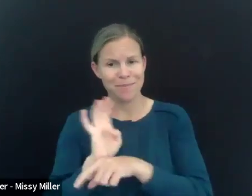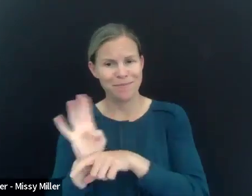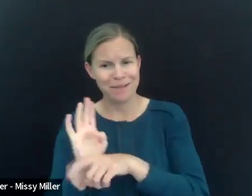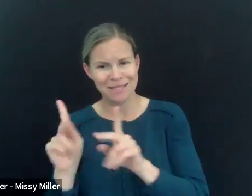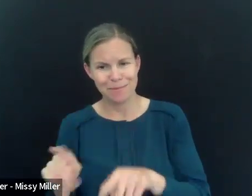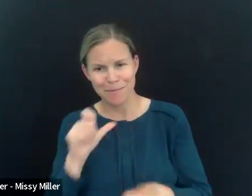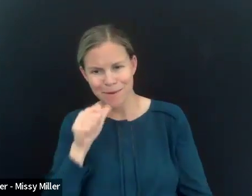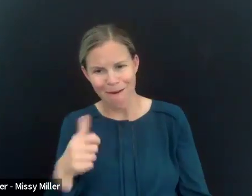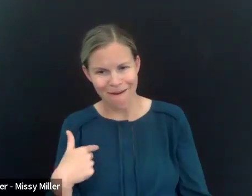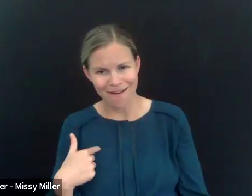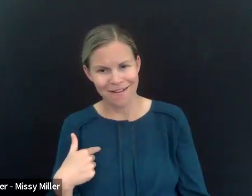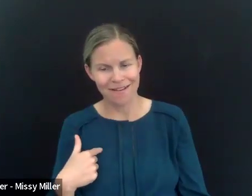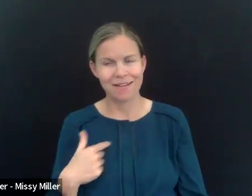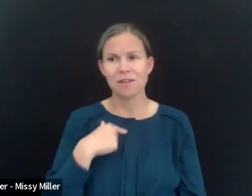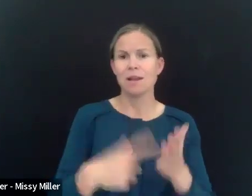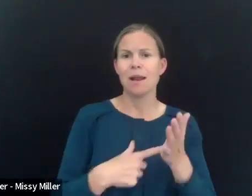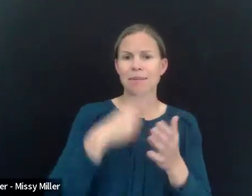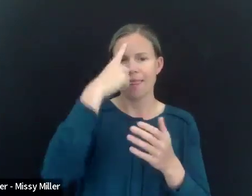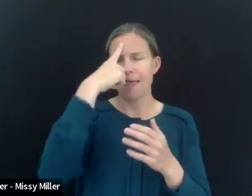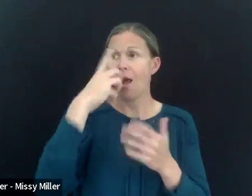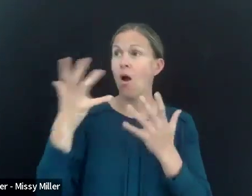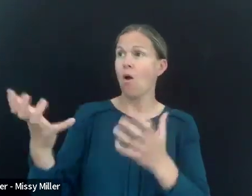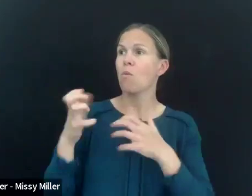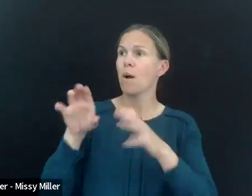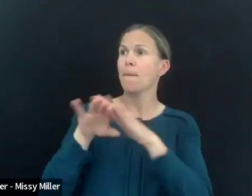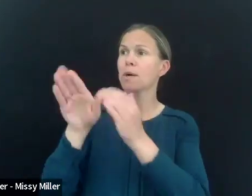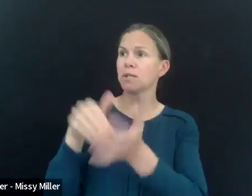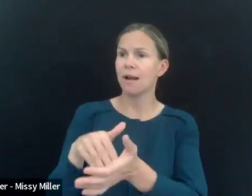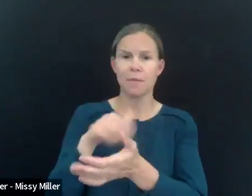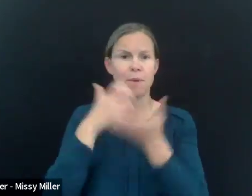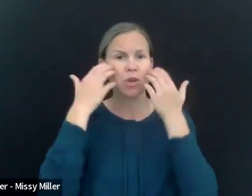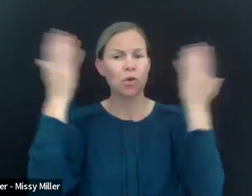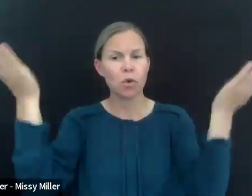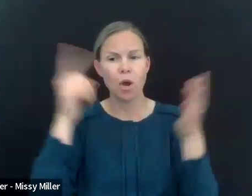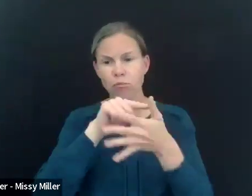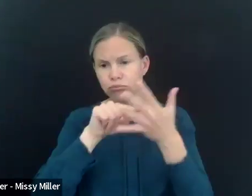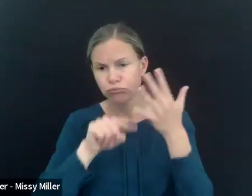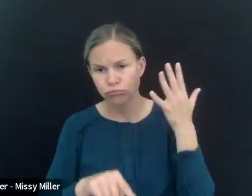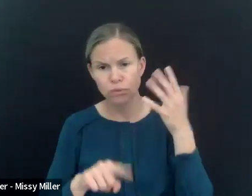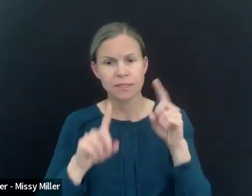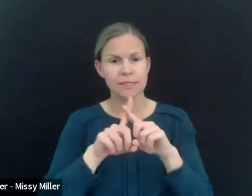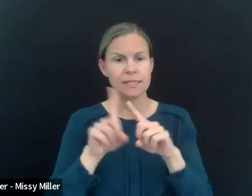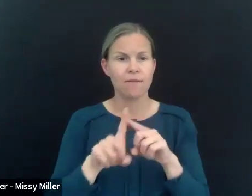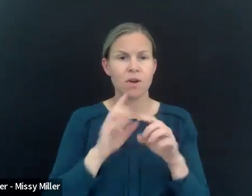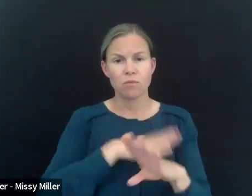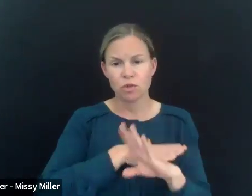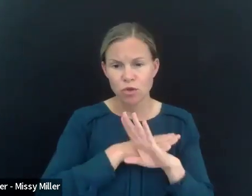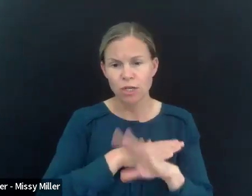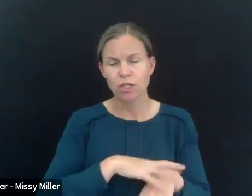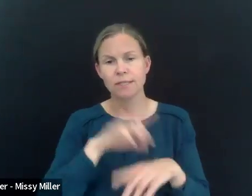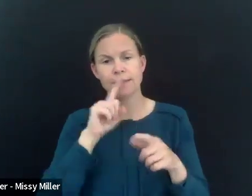in, straight into thinking like, I'm gonna have a birth center, and not knowing all of the restrictions and the limitations and what that